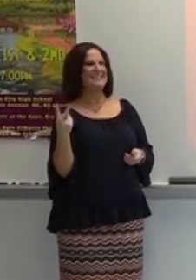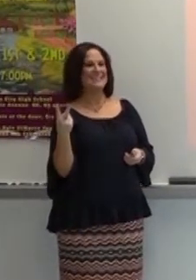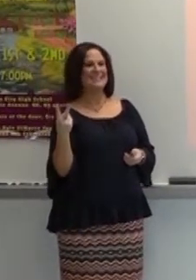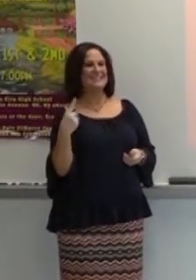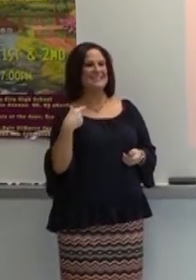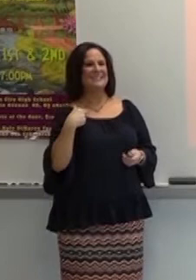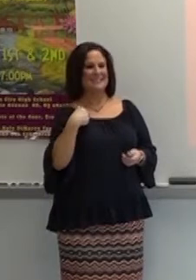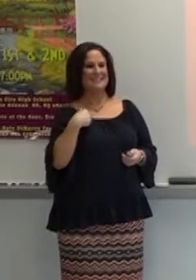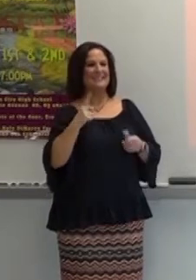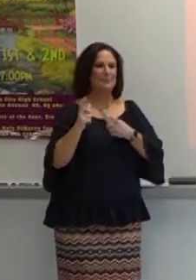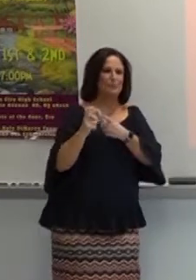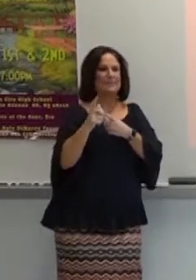project.